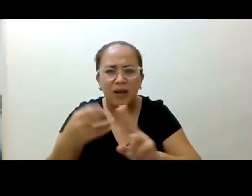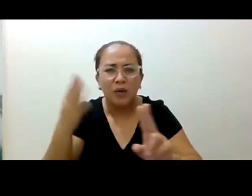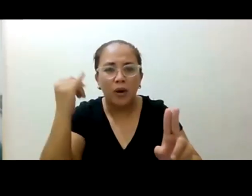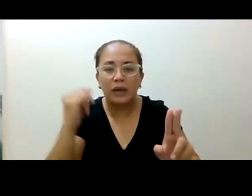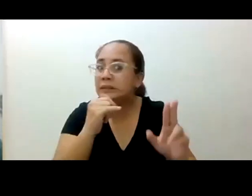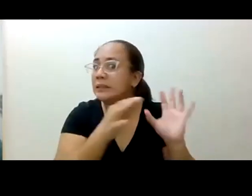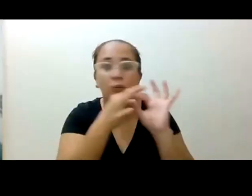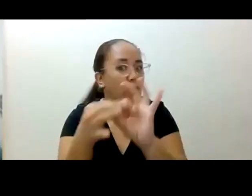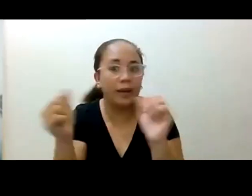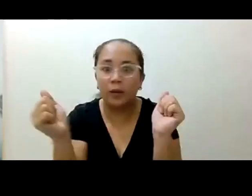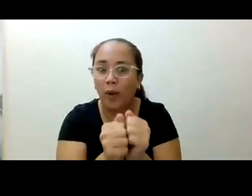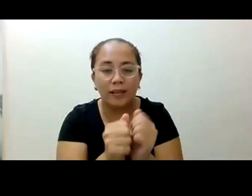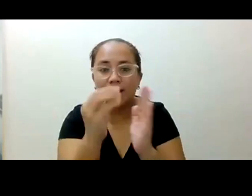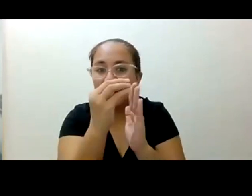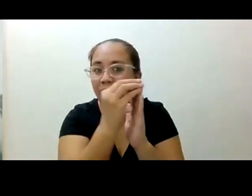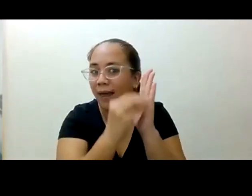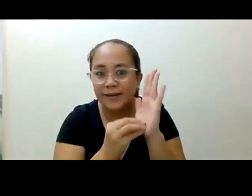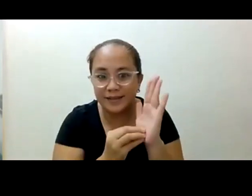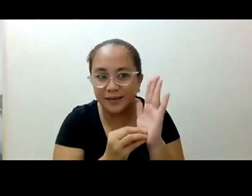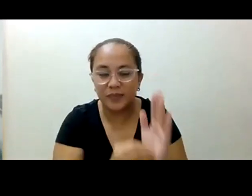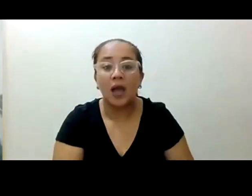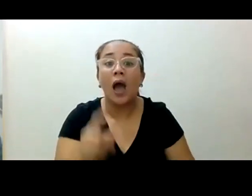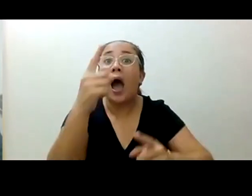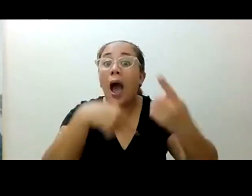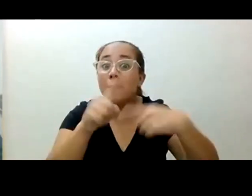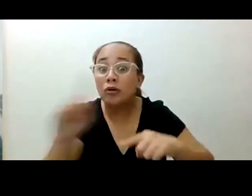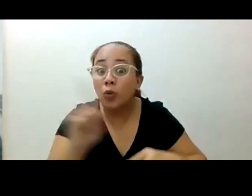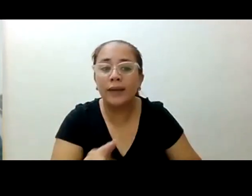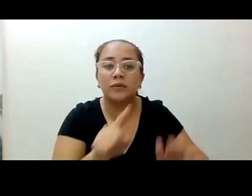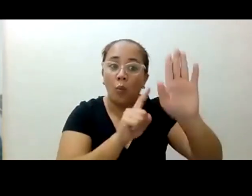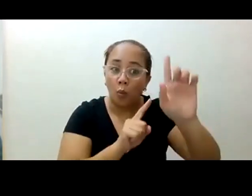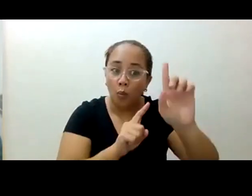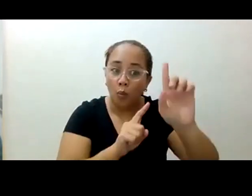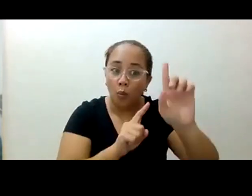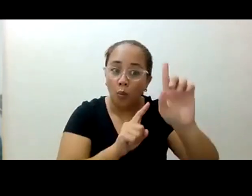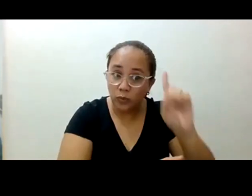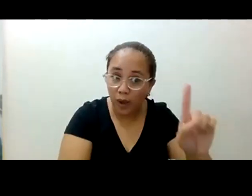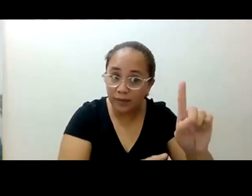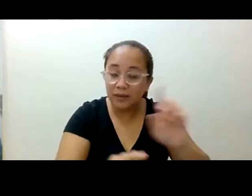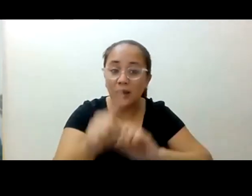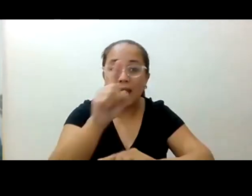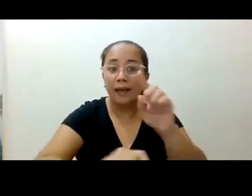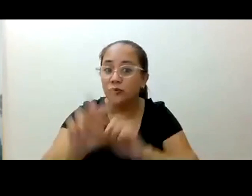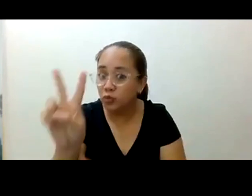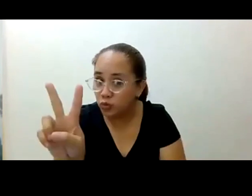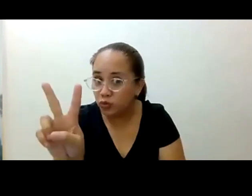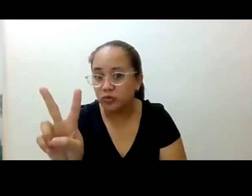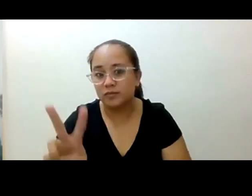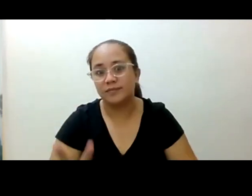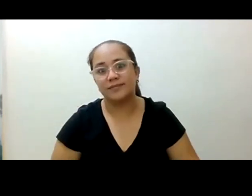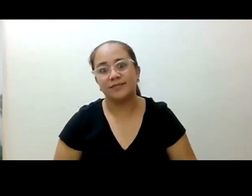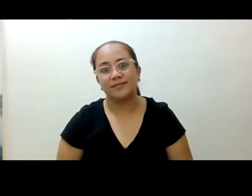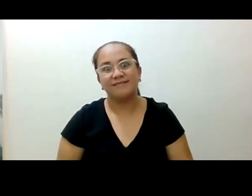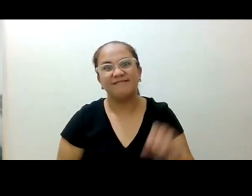to do with one-handed versus two-handed sign. I totally forgot, sir.